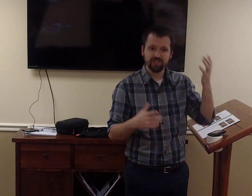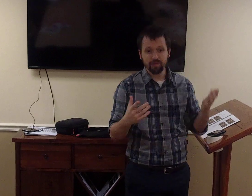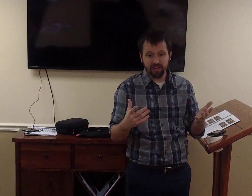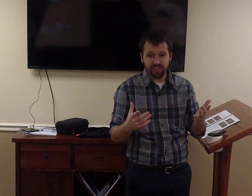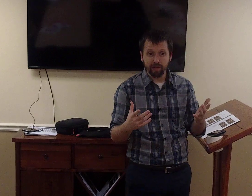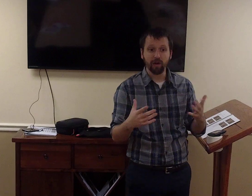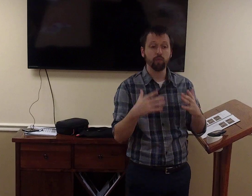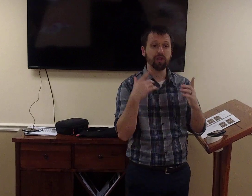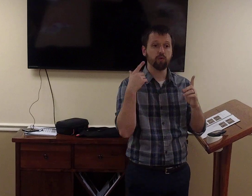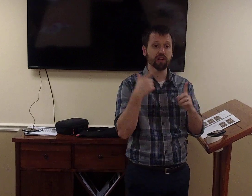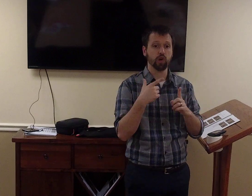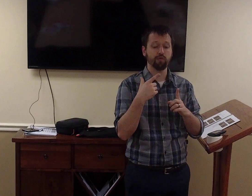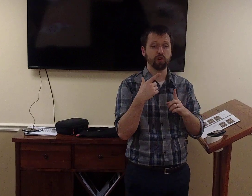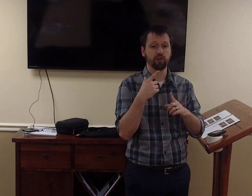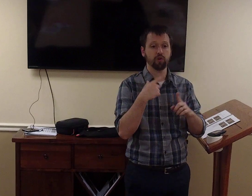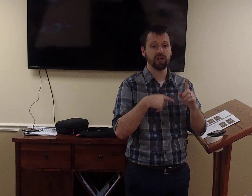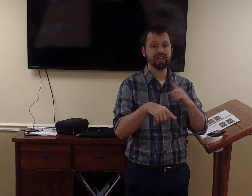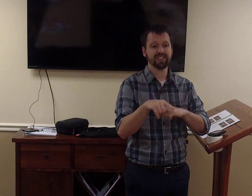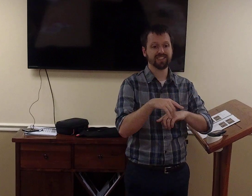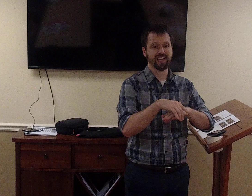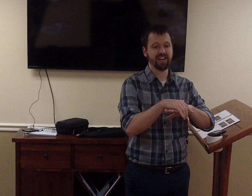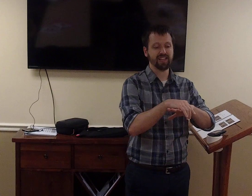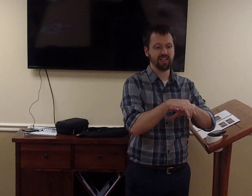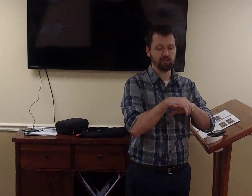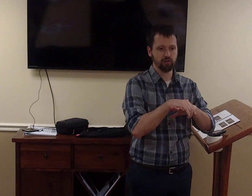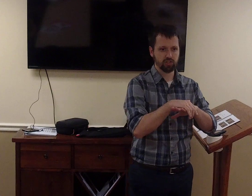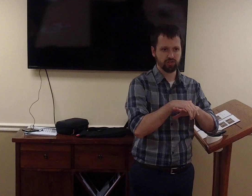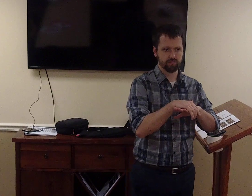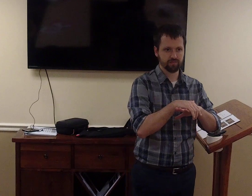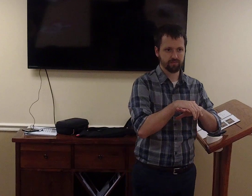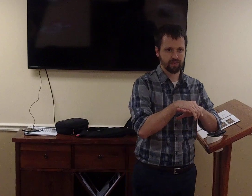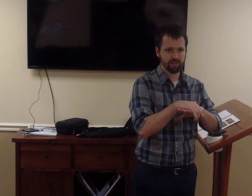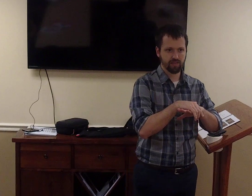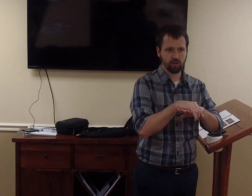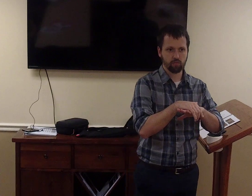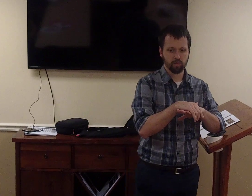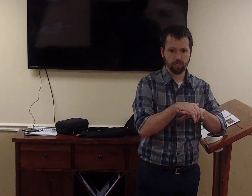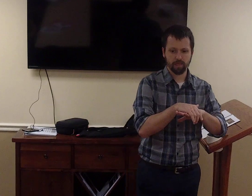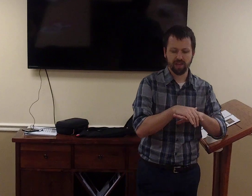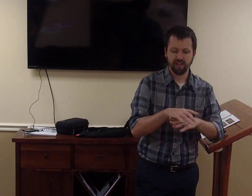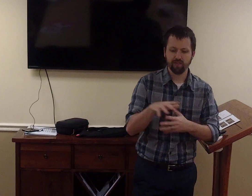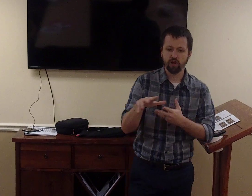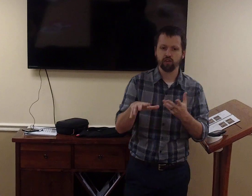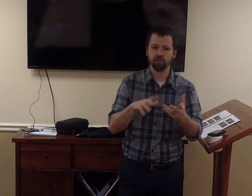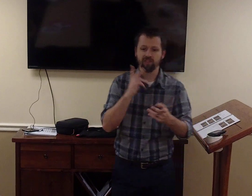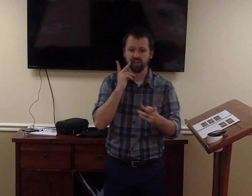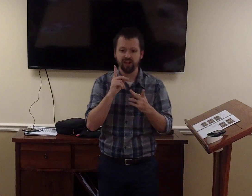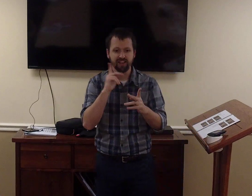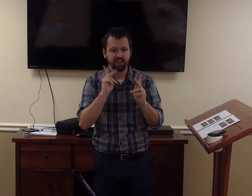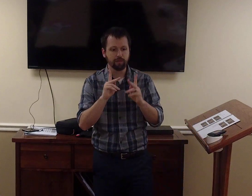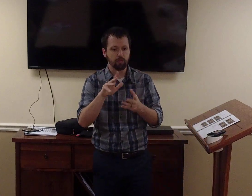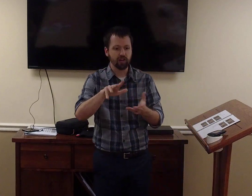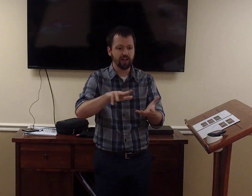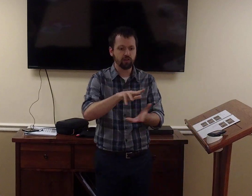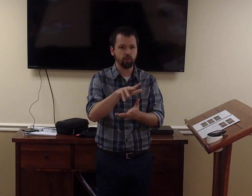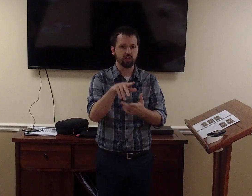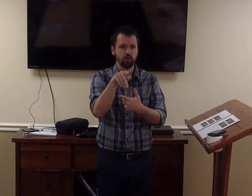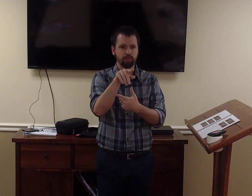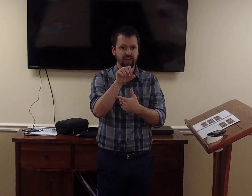something to think about. We want to go for, though, signing English. So even though you'll see a lot of deaf people kind of do what's called